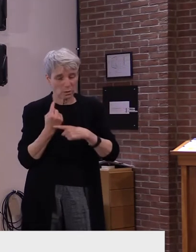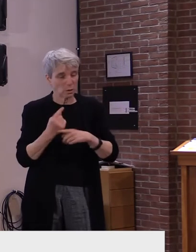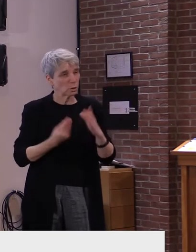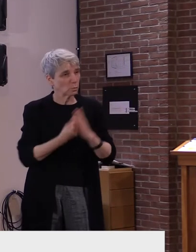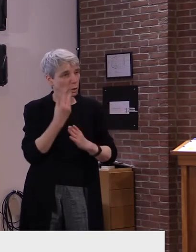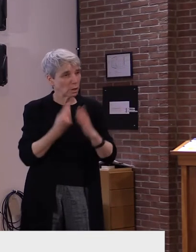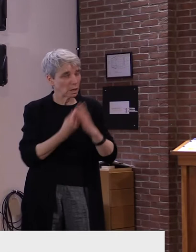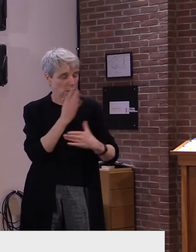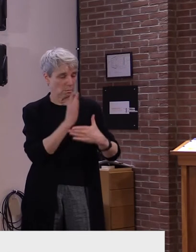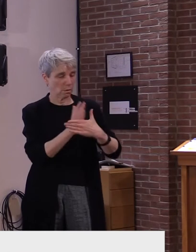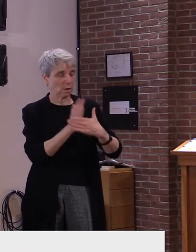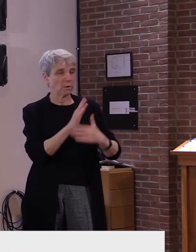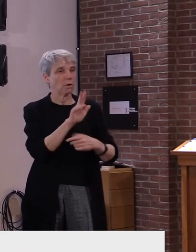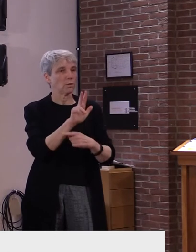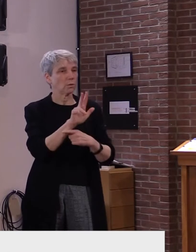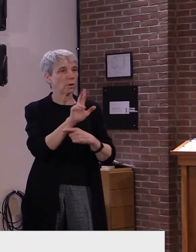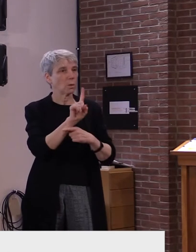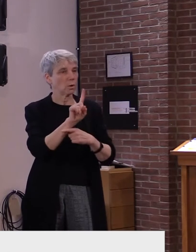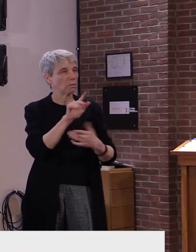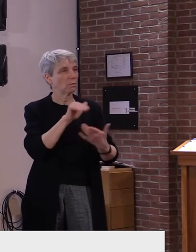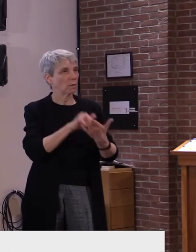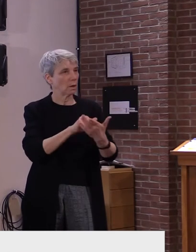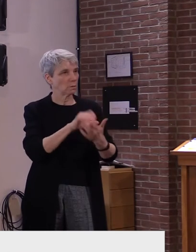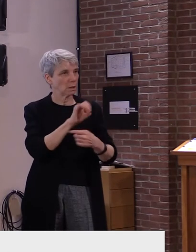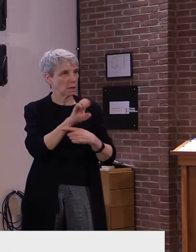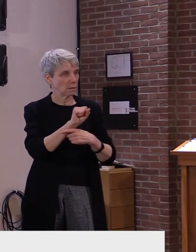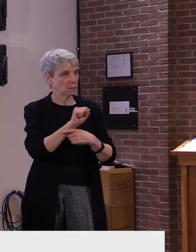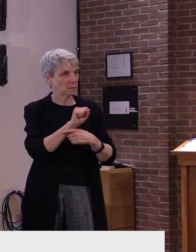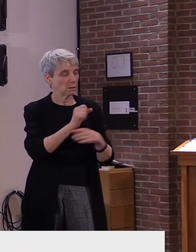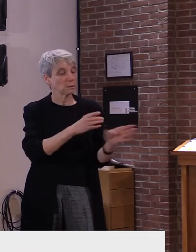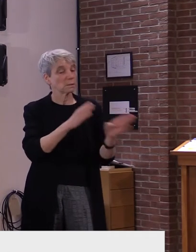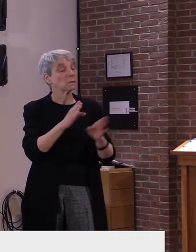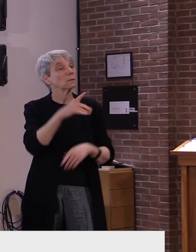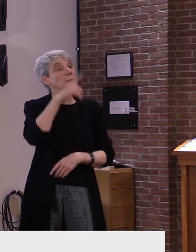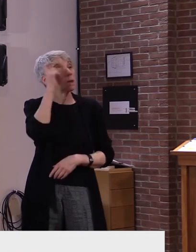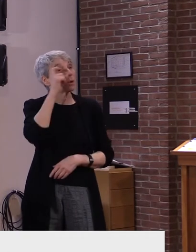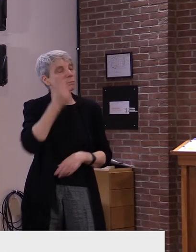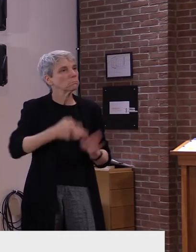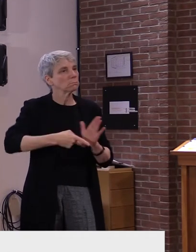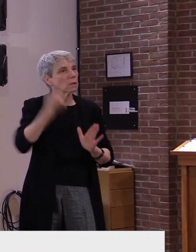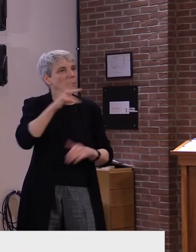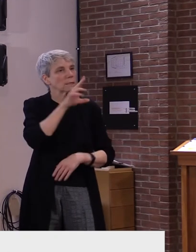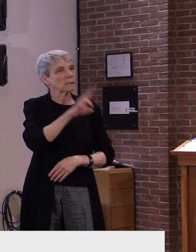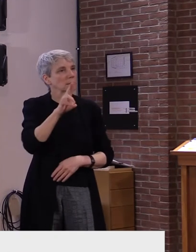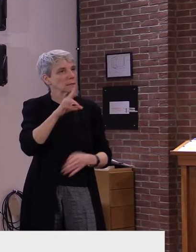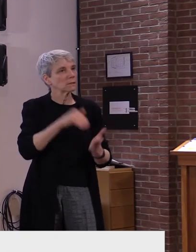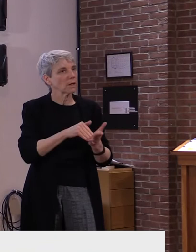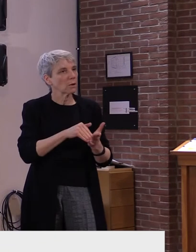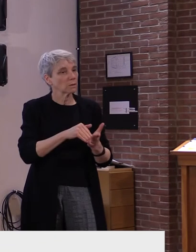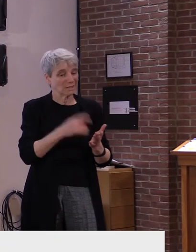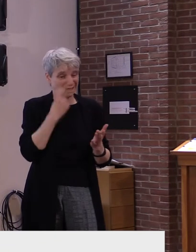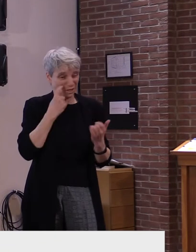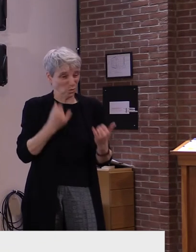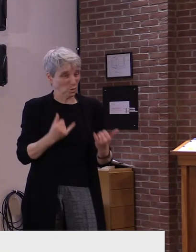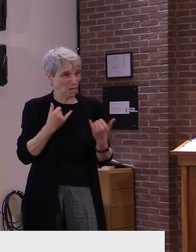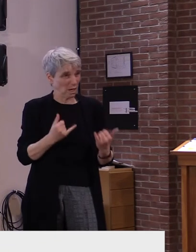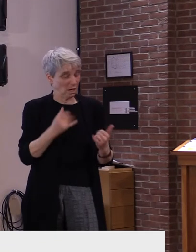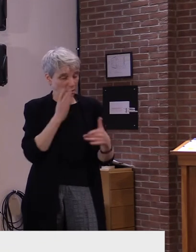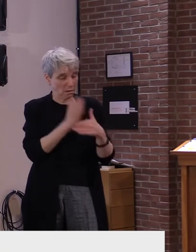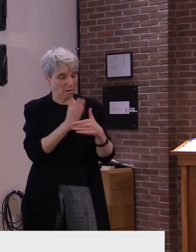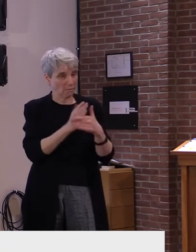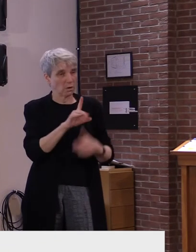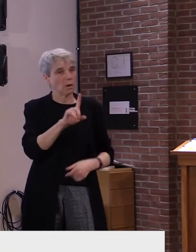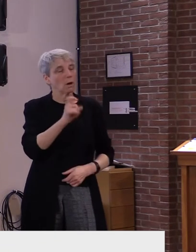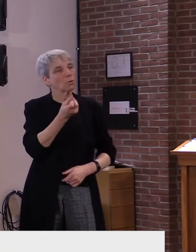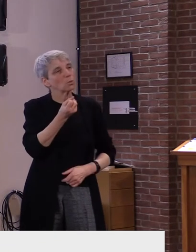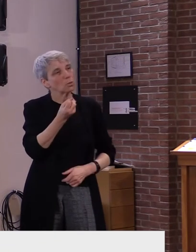thirty one thousand cases then in the summer sixty six thousand and now just today we're averaging a hundred